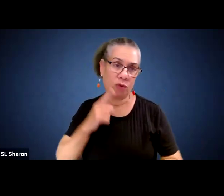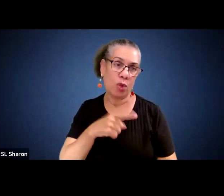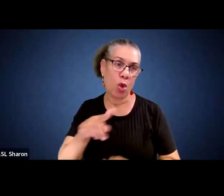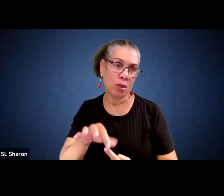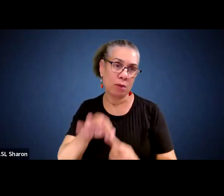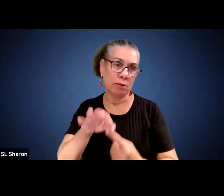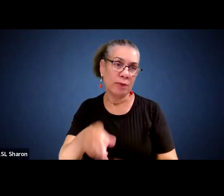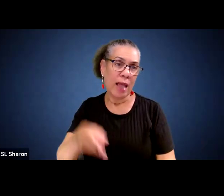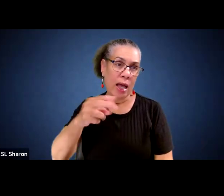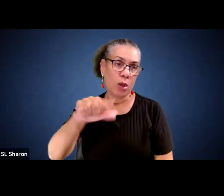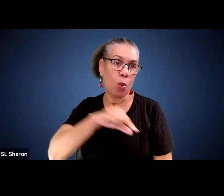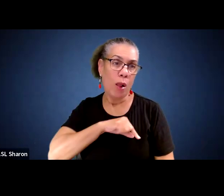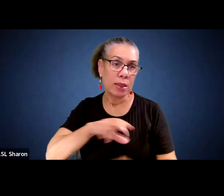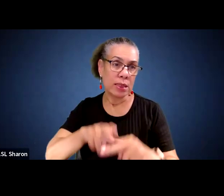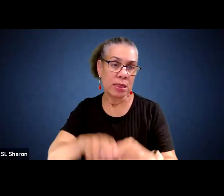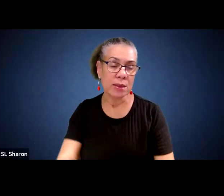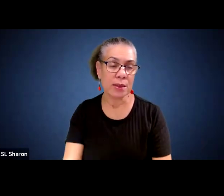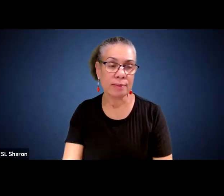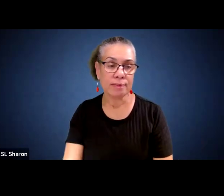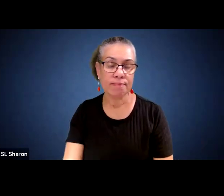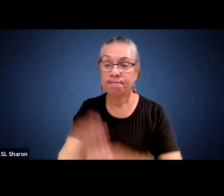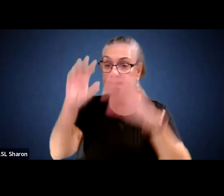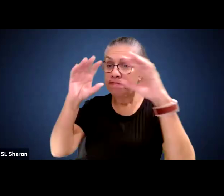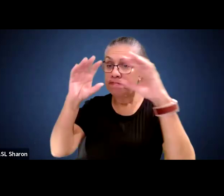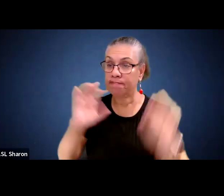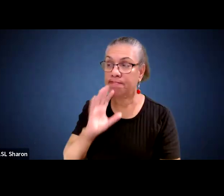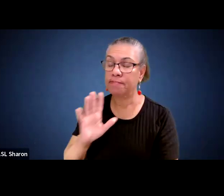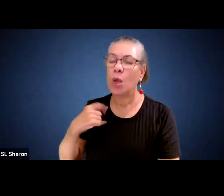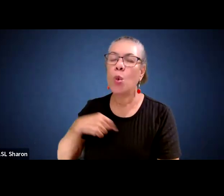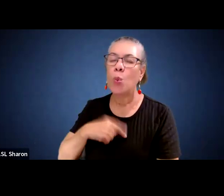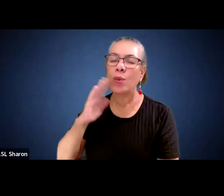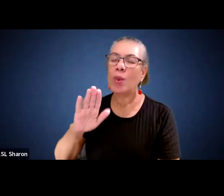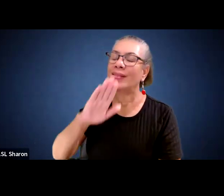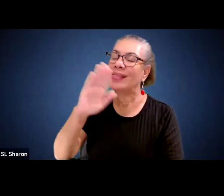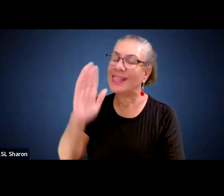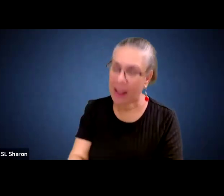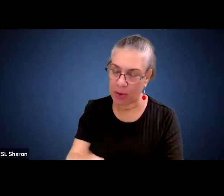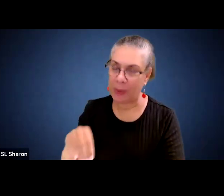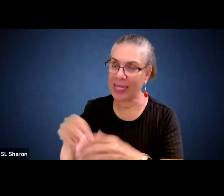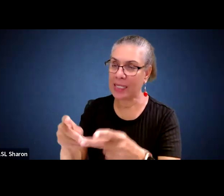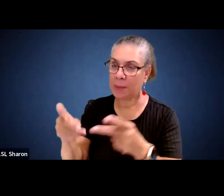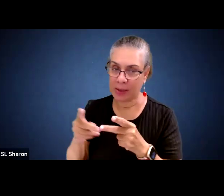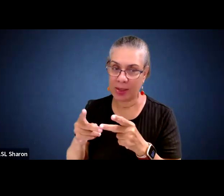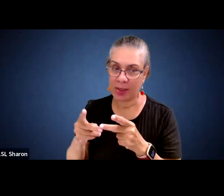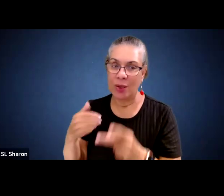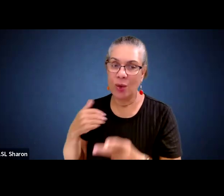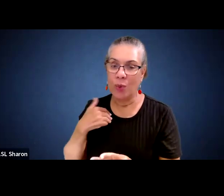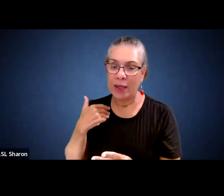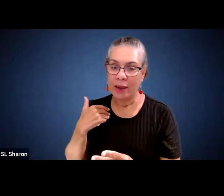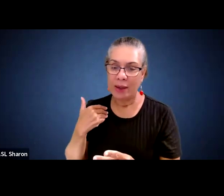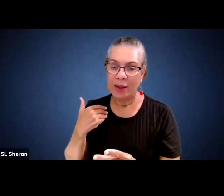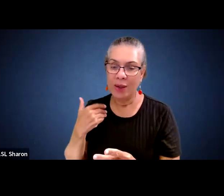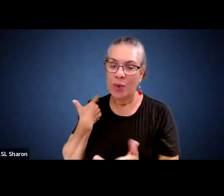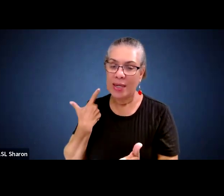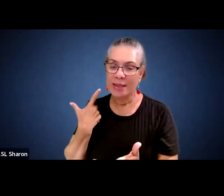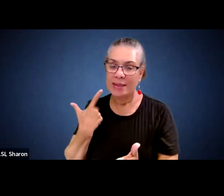I would just say that we will never be in a position where we are overstaffing special education and multilingual learners who are our